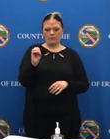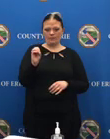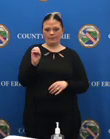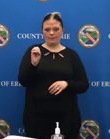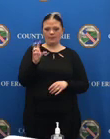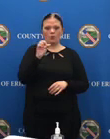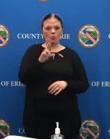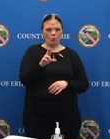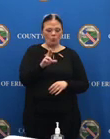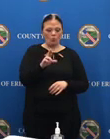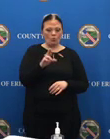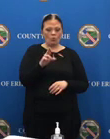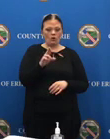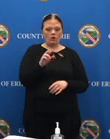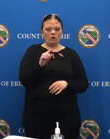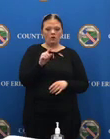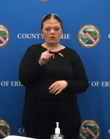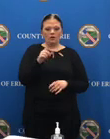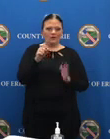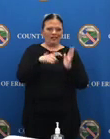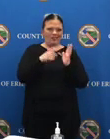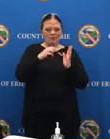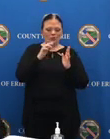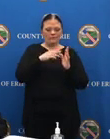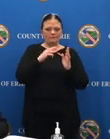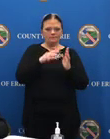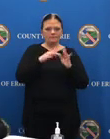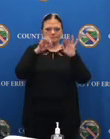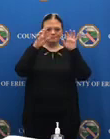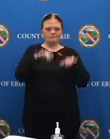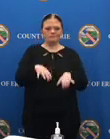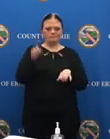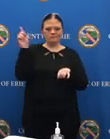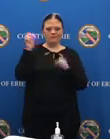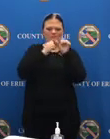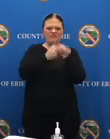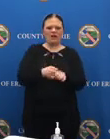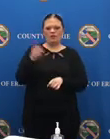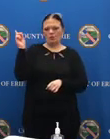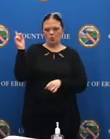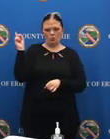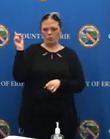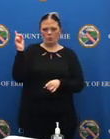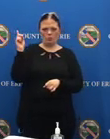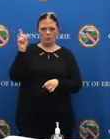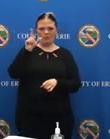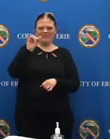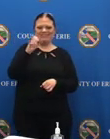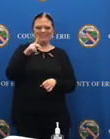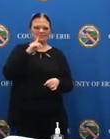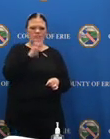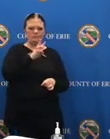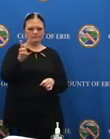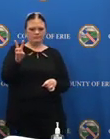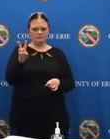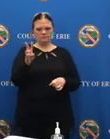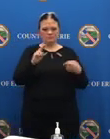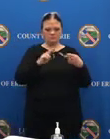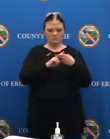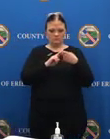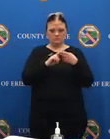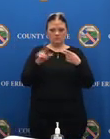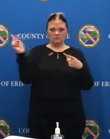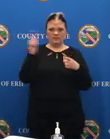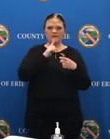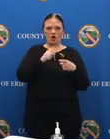1-833-789-0470, or you can click or fill out the link on the screen. We're not going to write that down, but the slides are